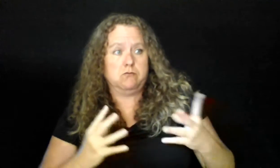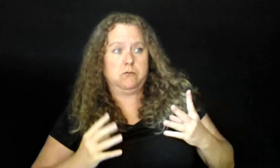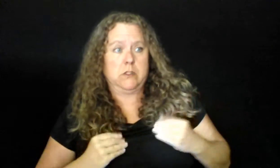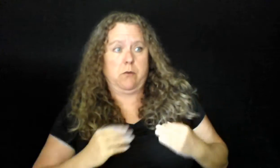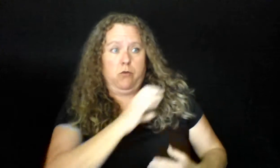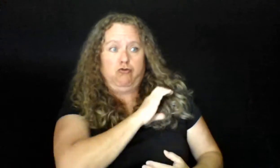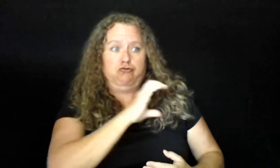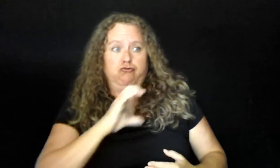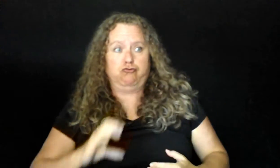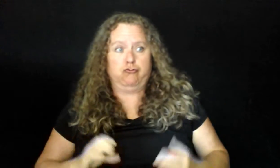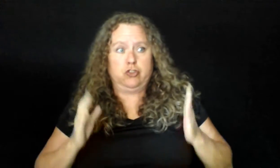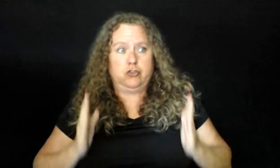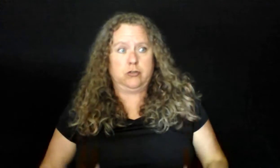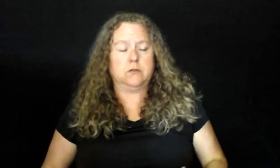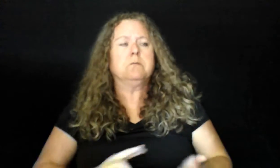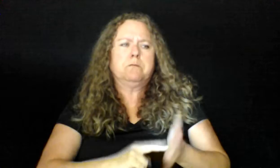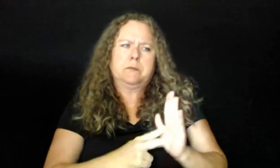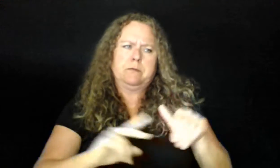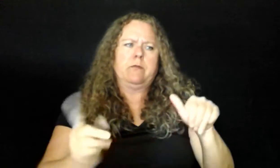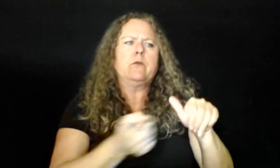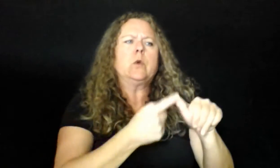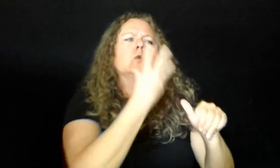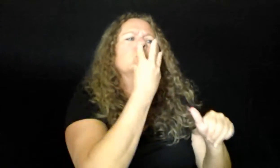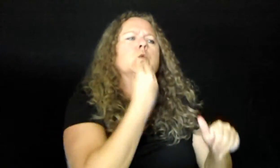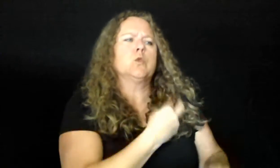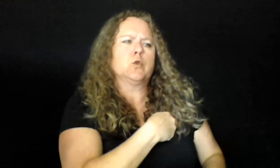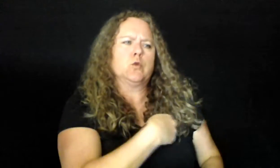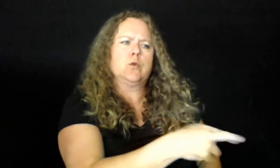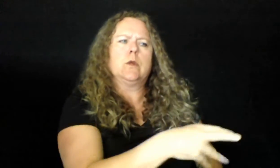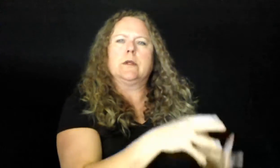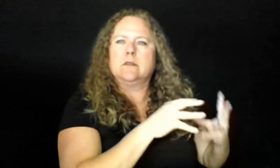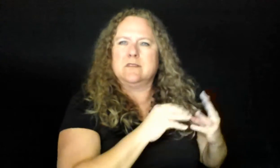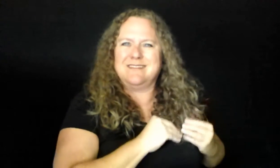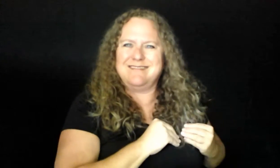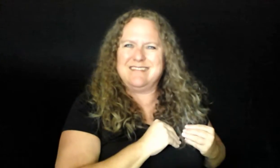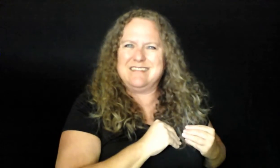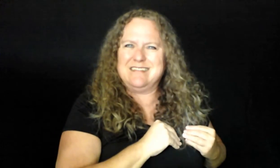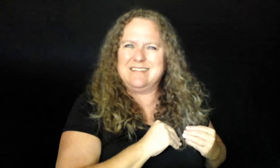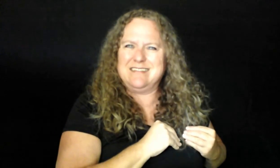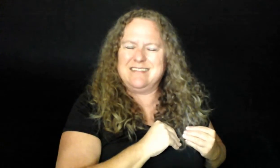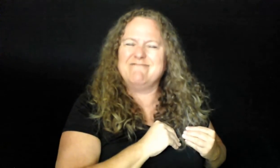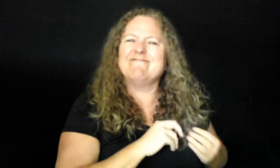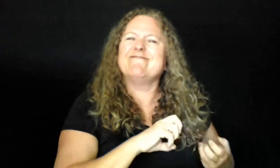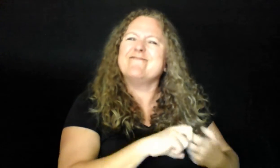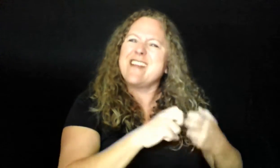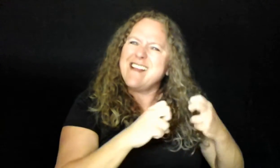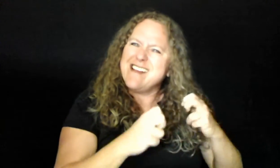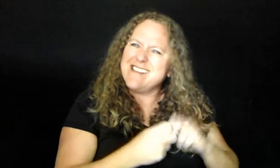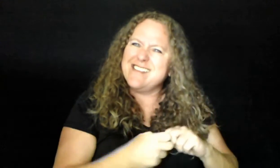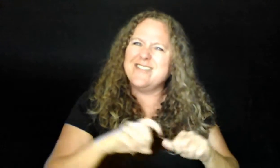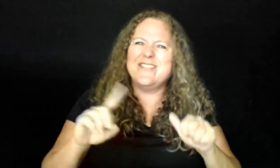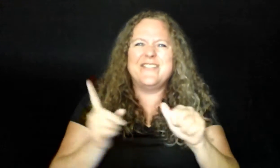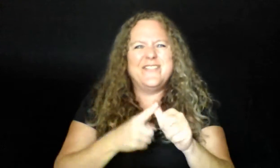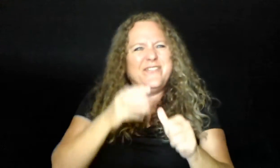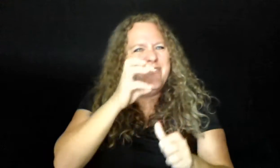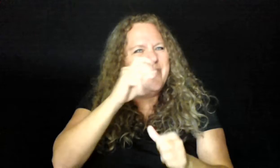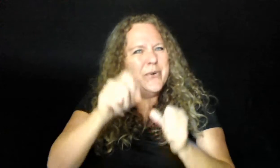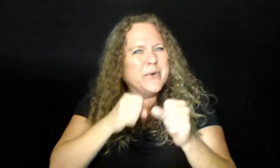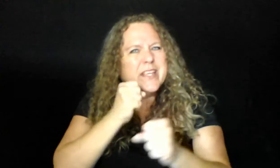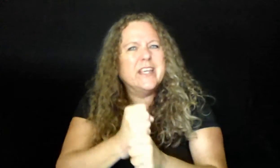Judaism. Well, here's the problem. In the first few years of Christianity, things were okay between Christians and Jews. It was